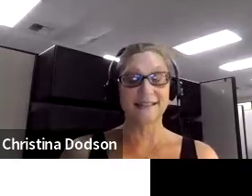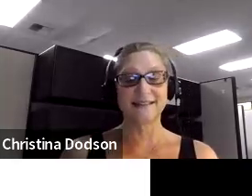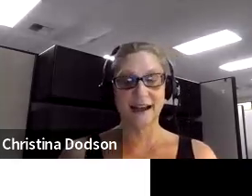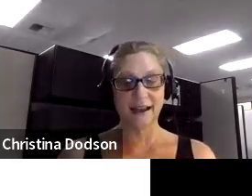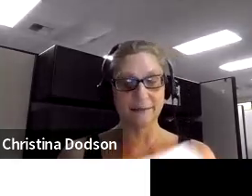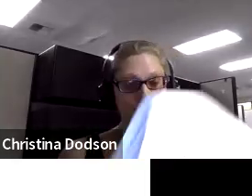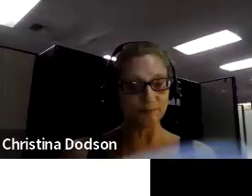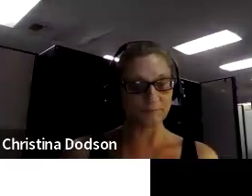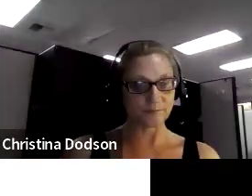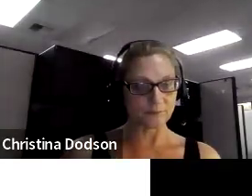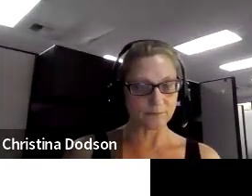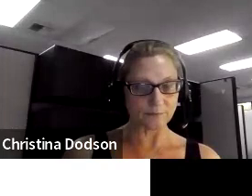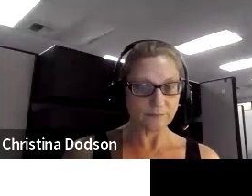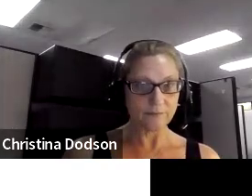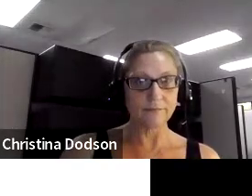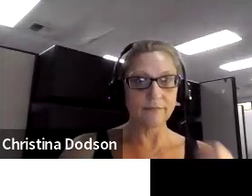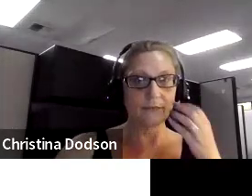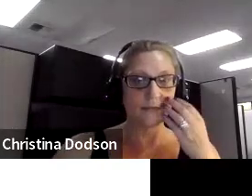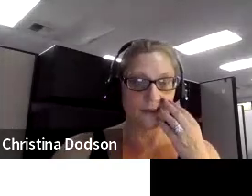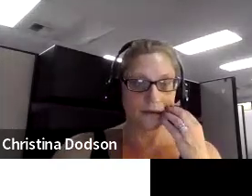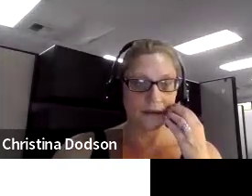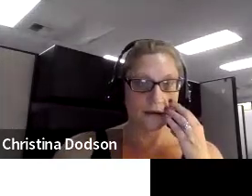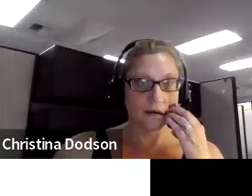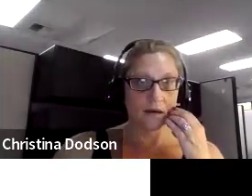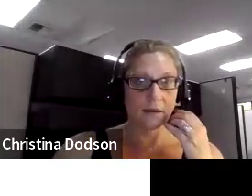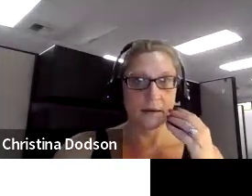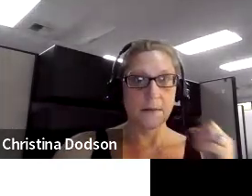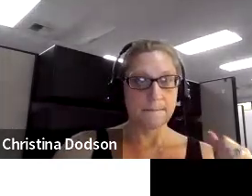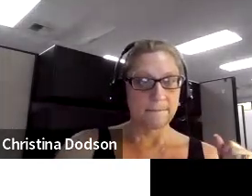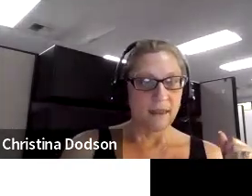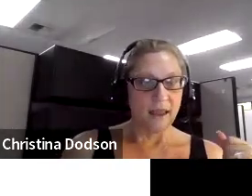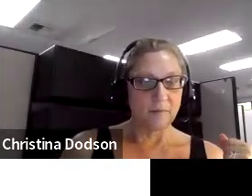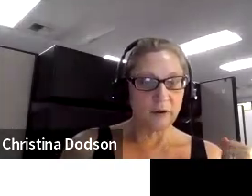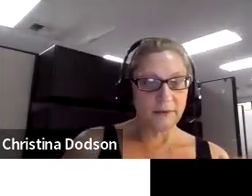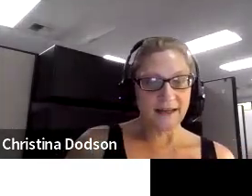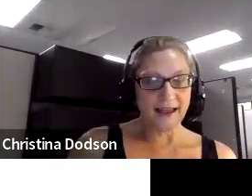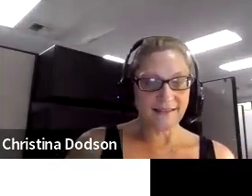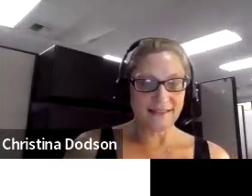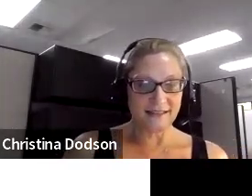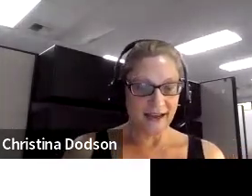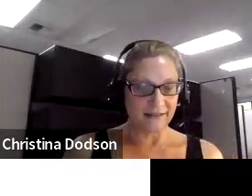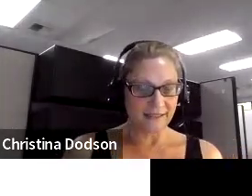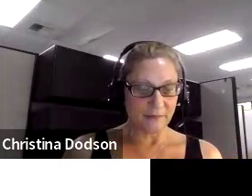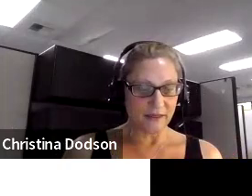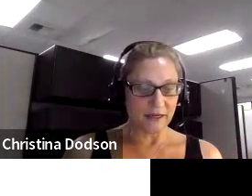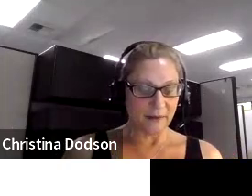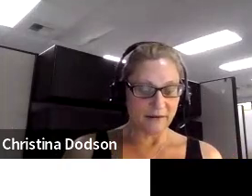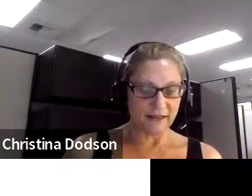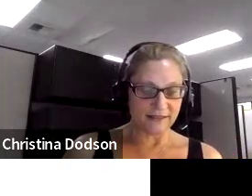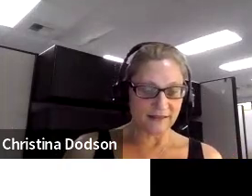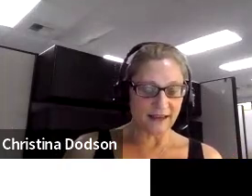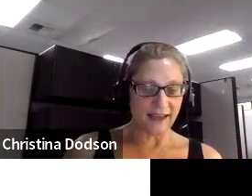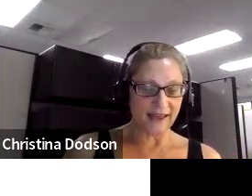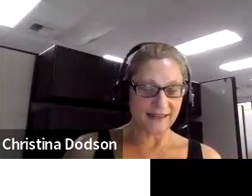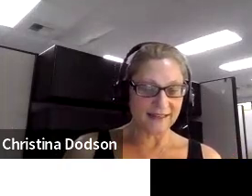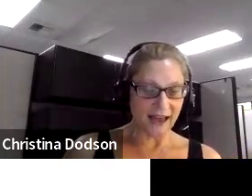SSDI. Employment and SSDI disability